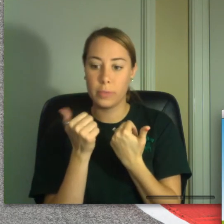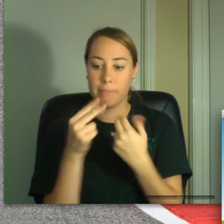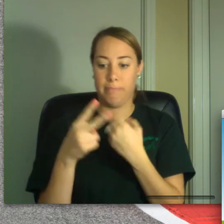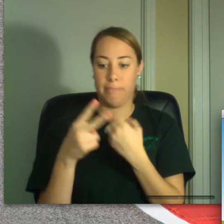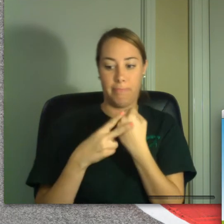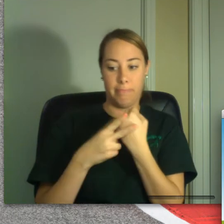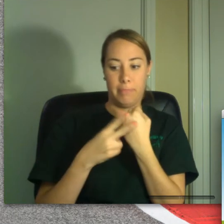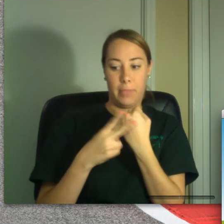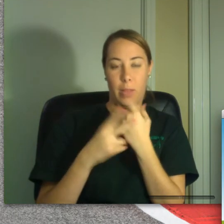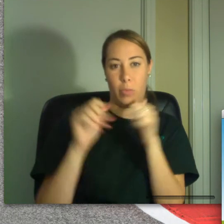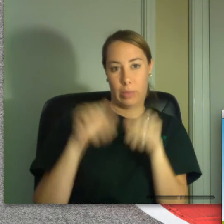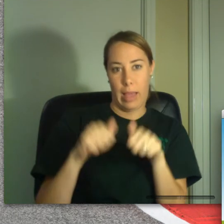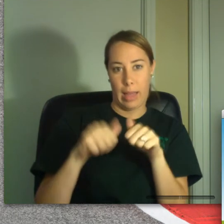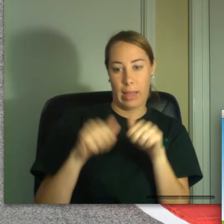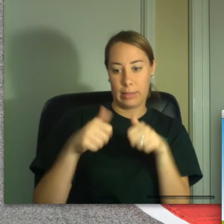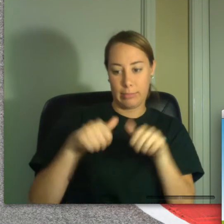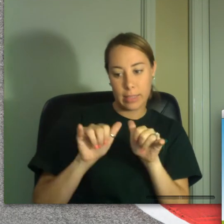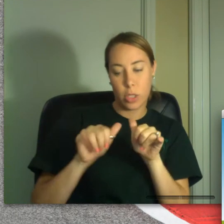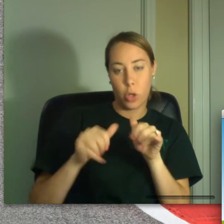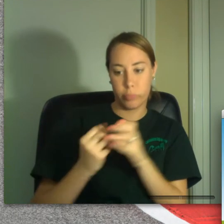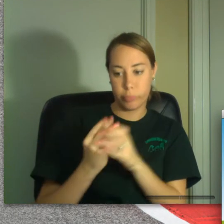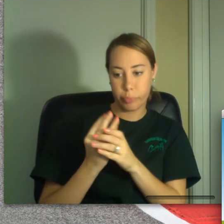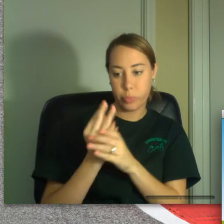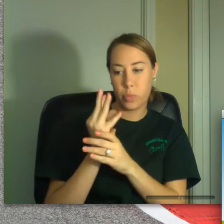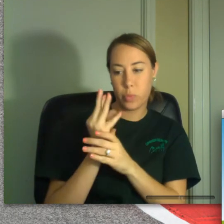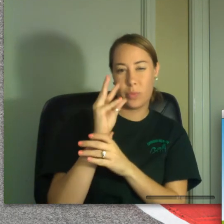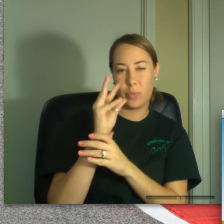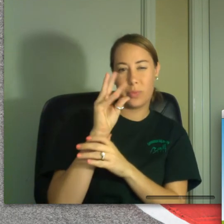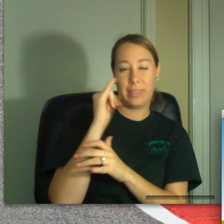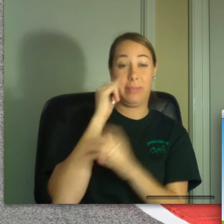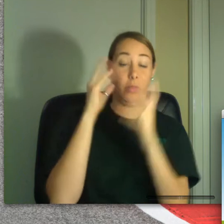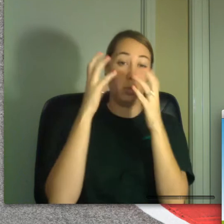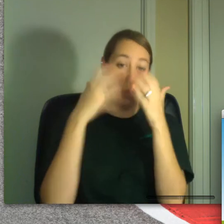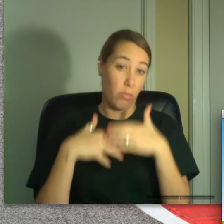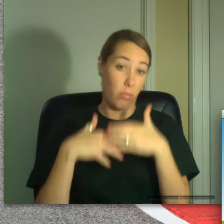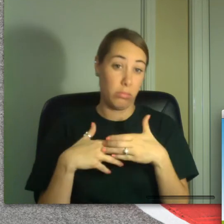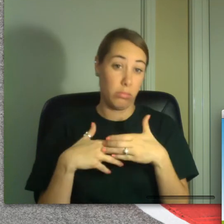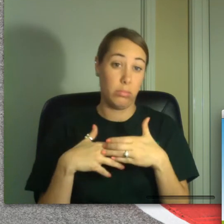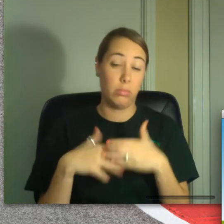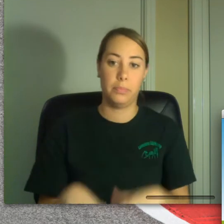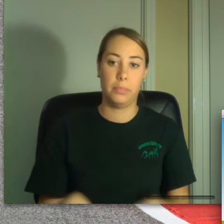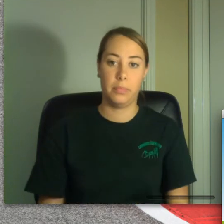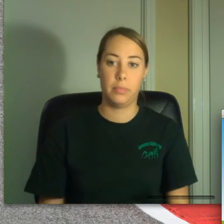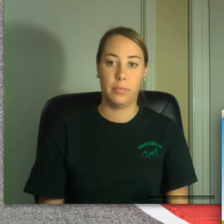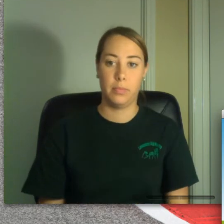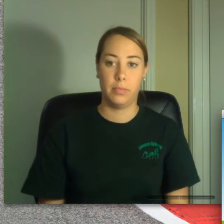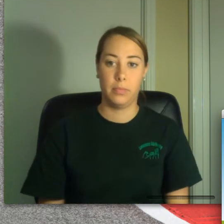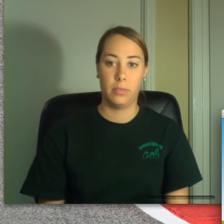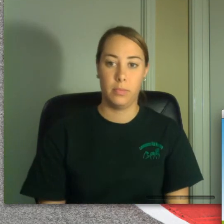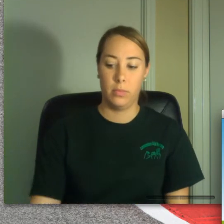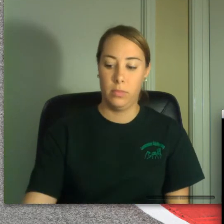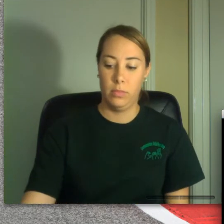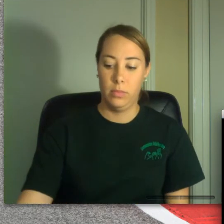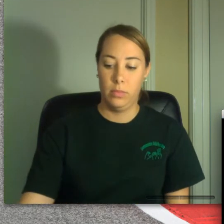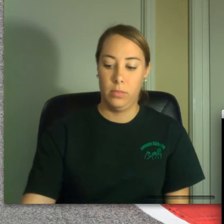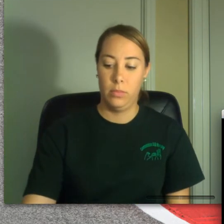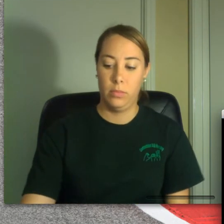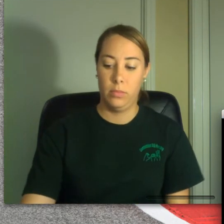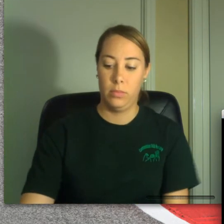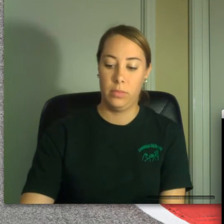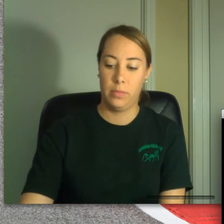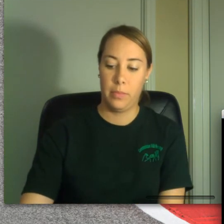Oxygen is given out into the air through the stomata in the process of photosynthesis. The oxygen that is released